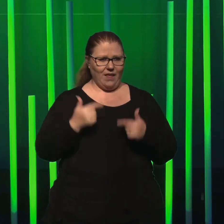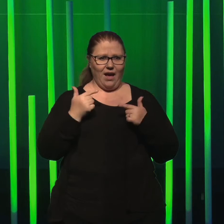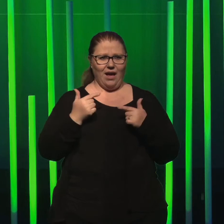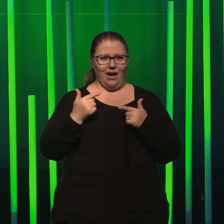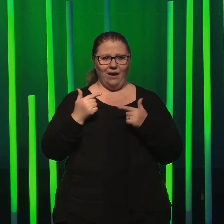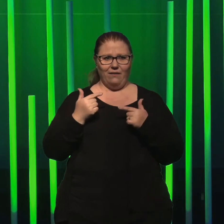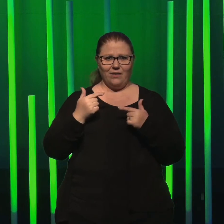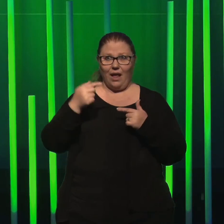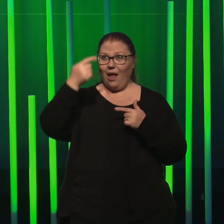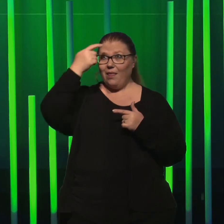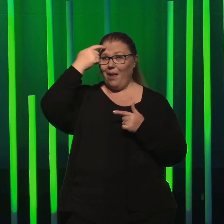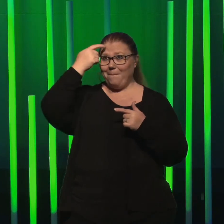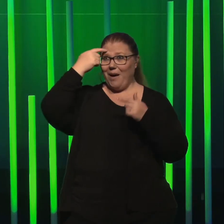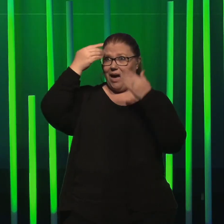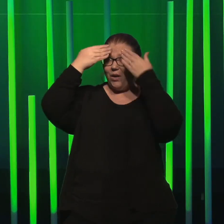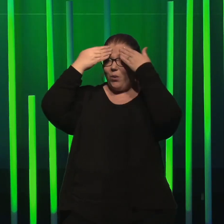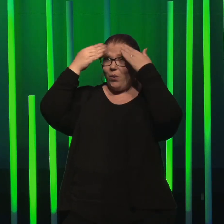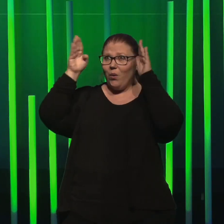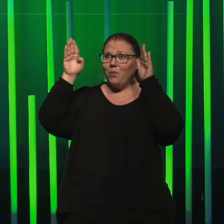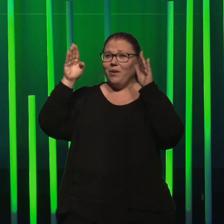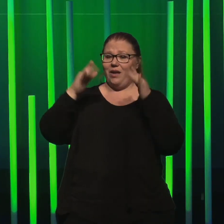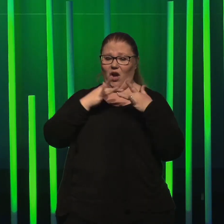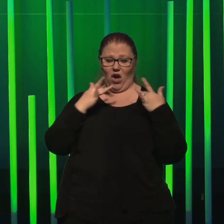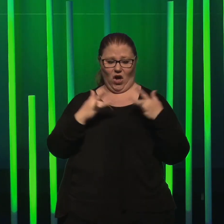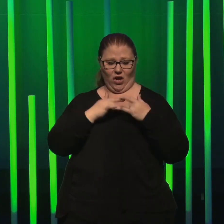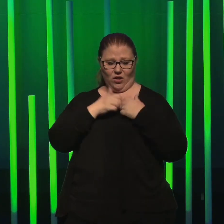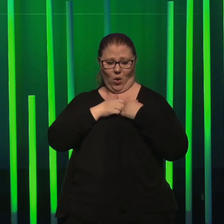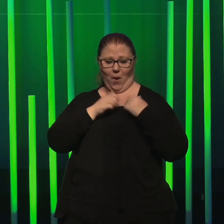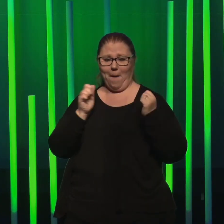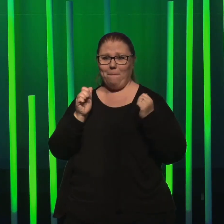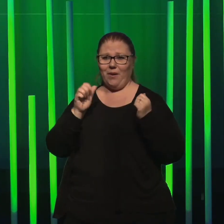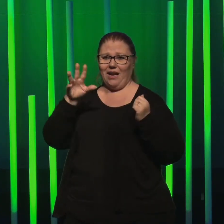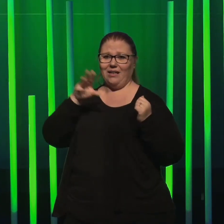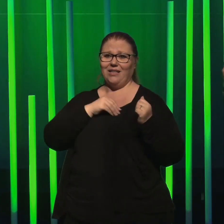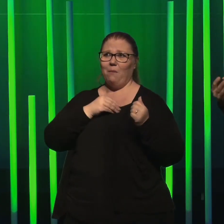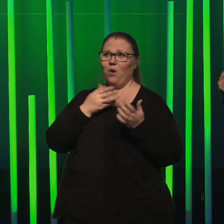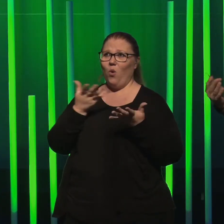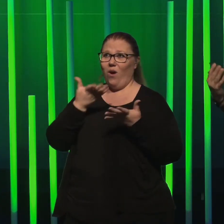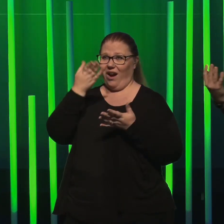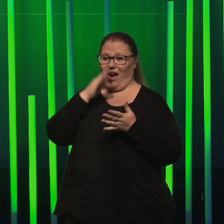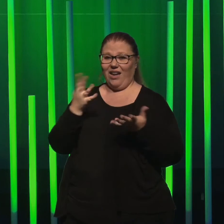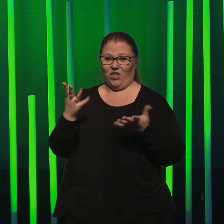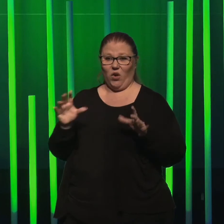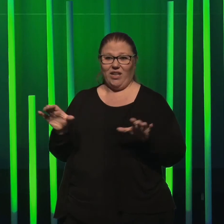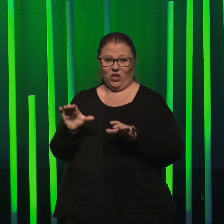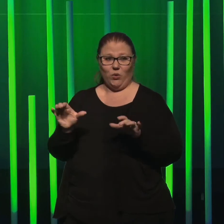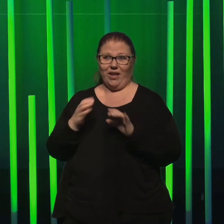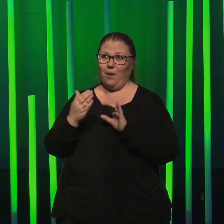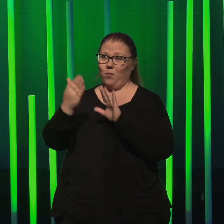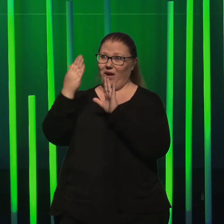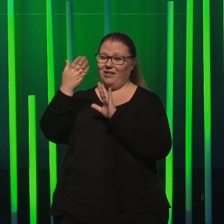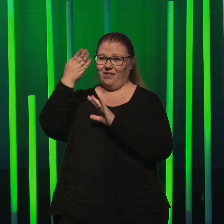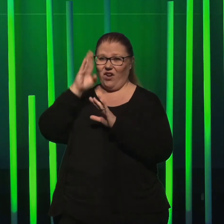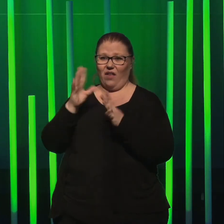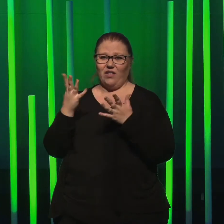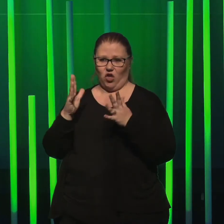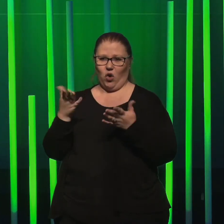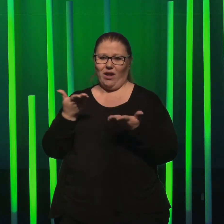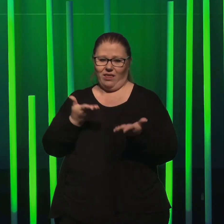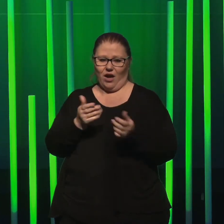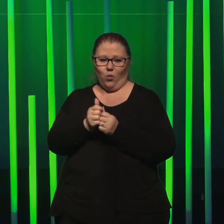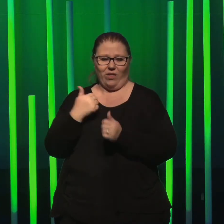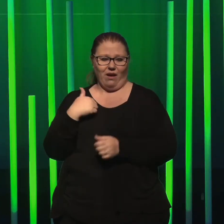our minds up, open our hearts up to what God is already doing and the presence of God that's already there with